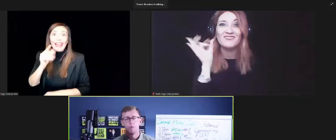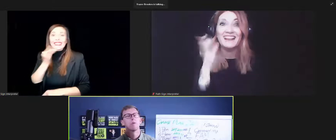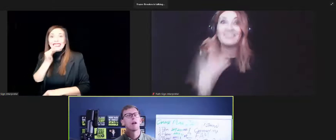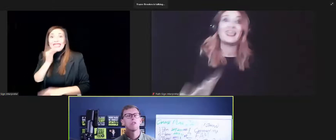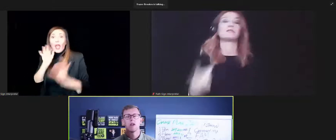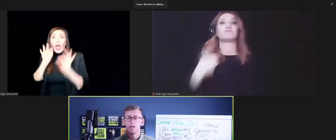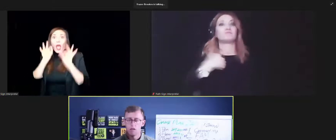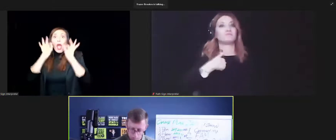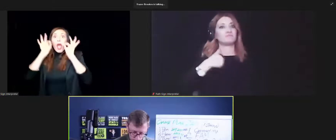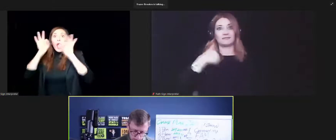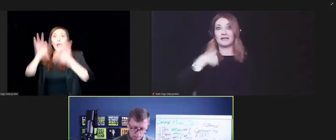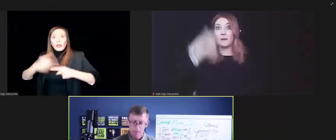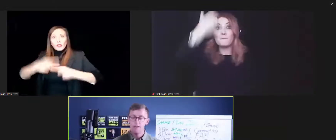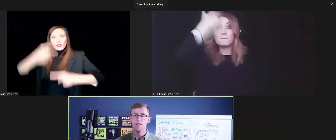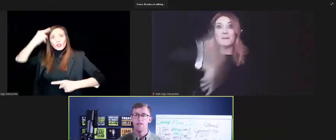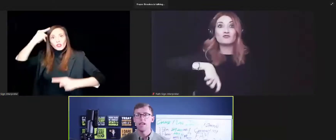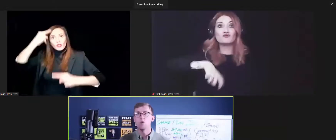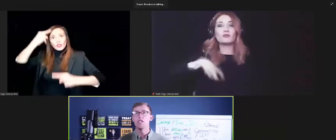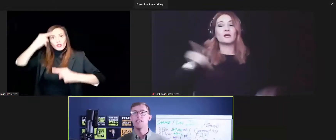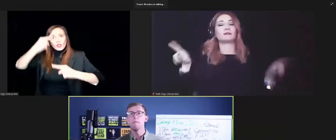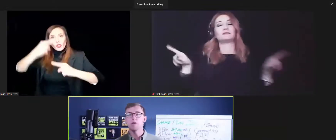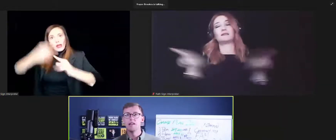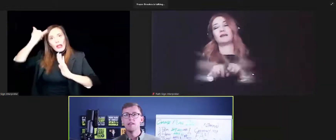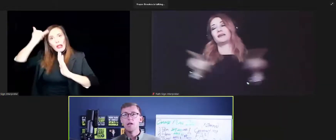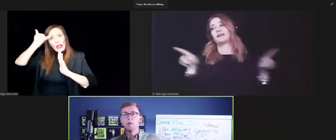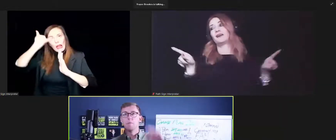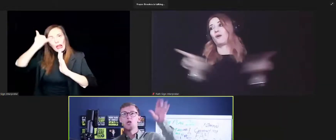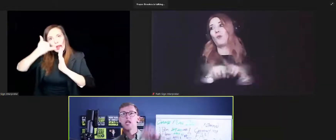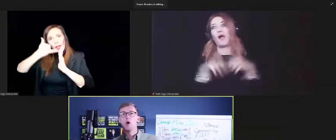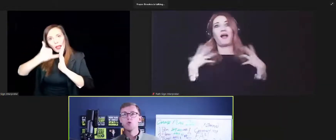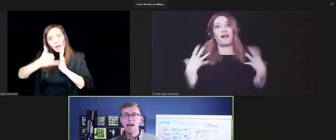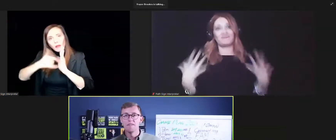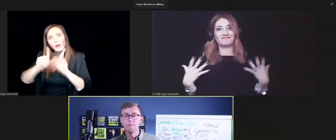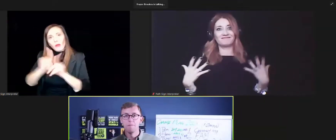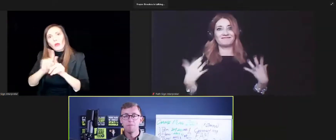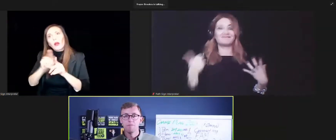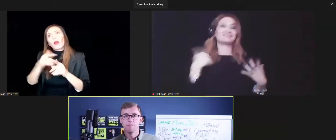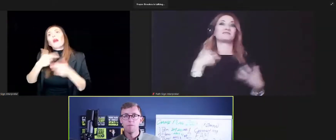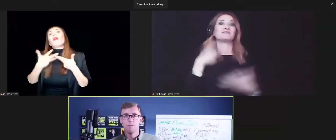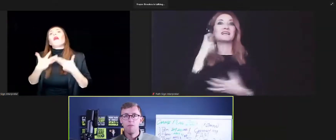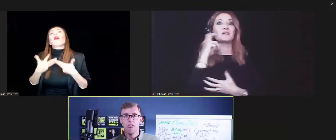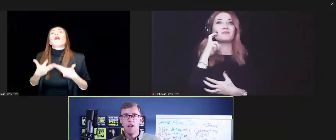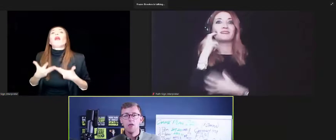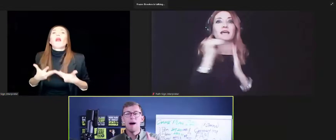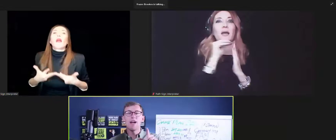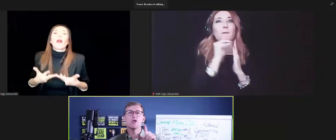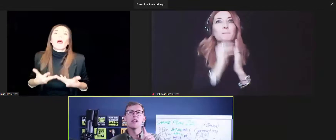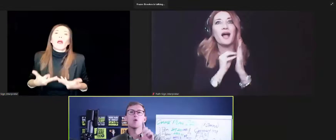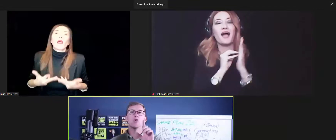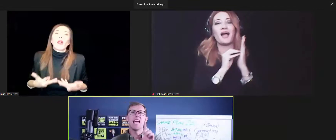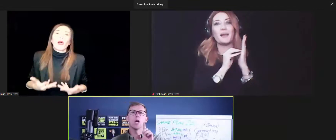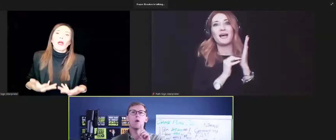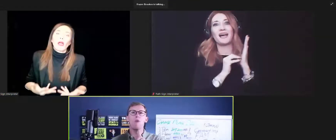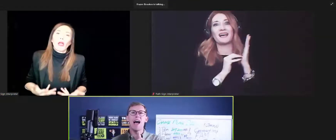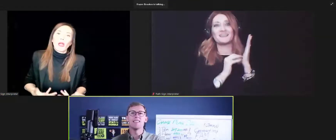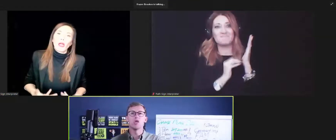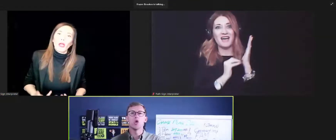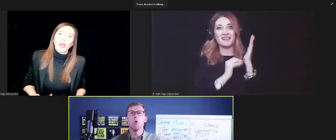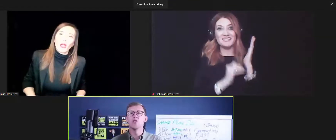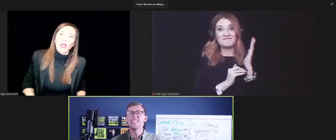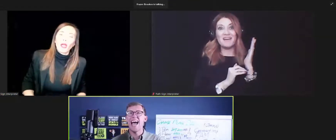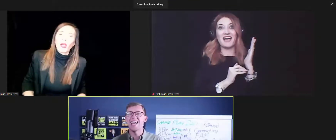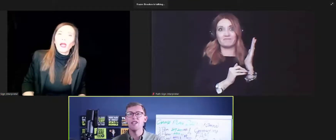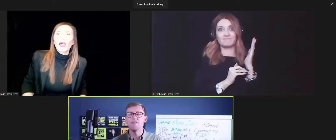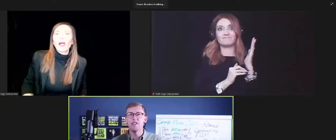you press it and it's like, oh. Then it goes to 10%. The battery goes red. The battery goes yellow and red